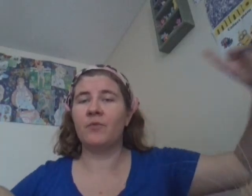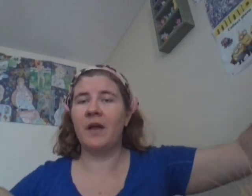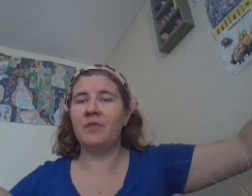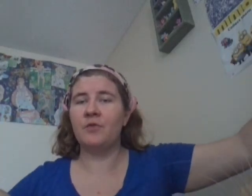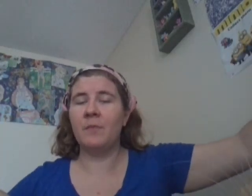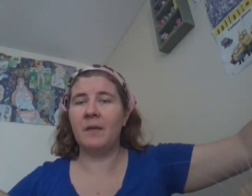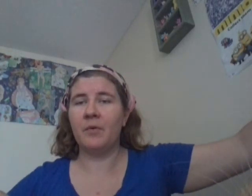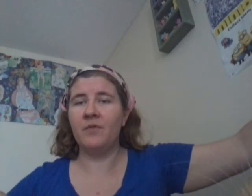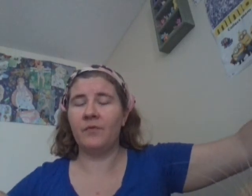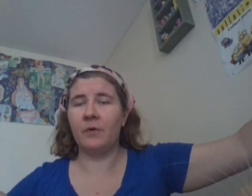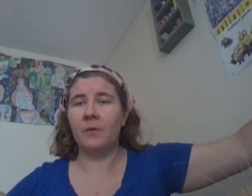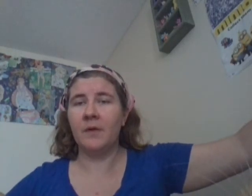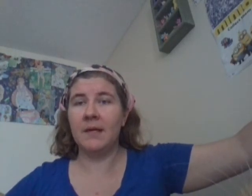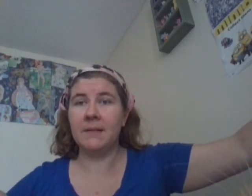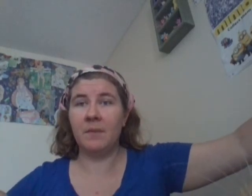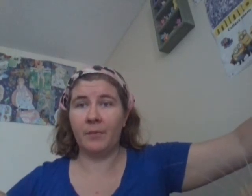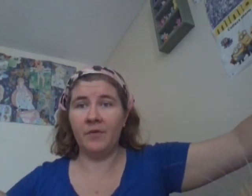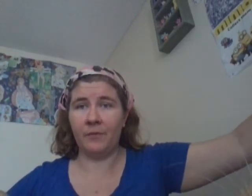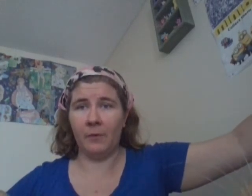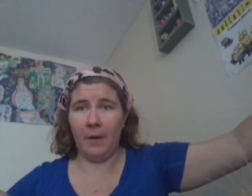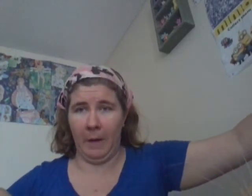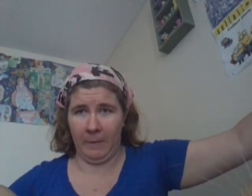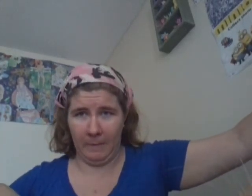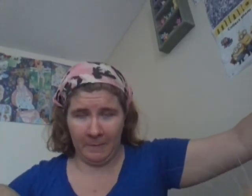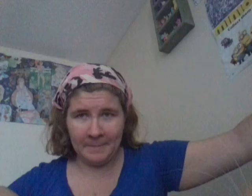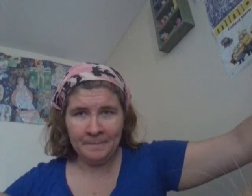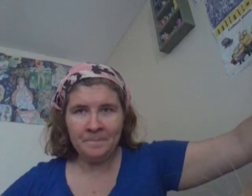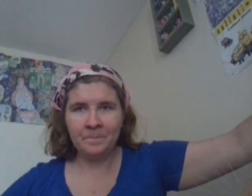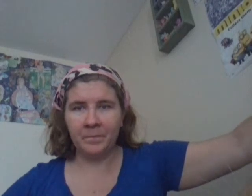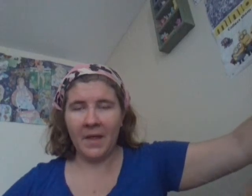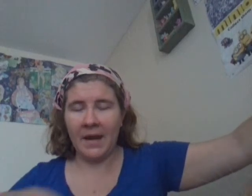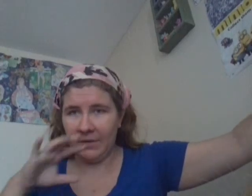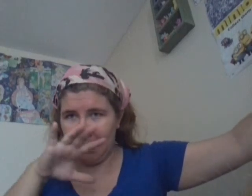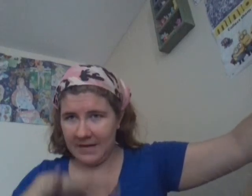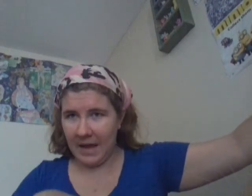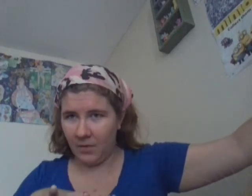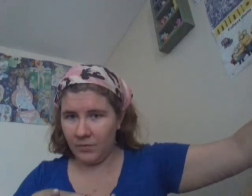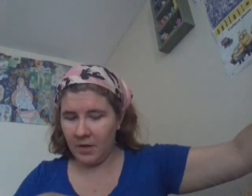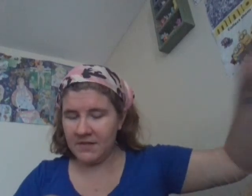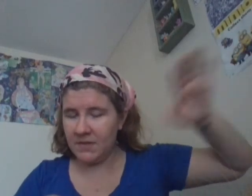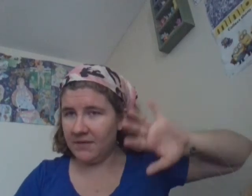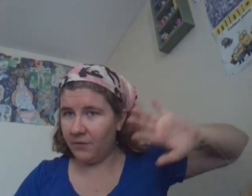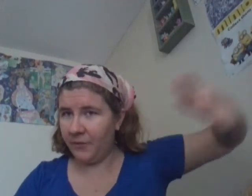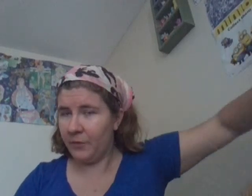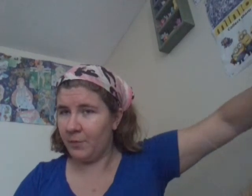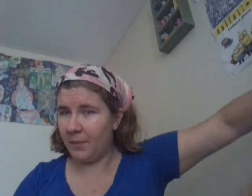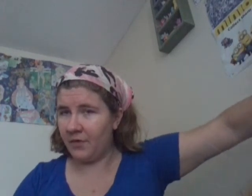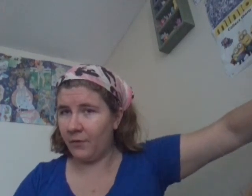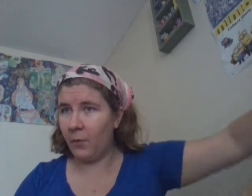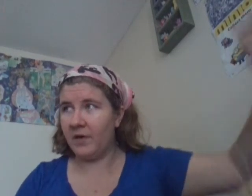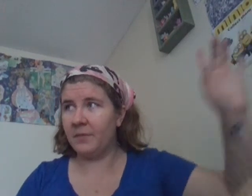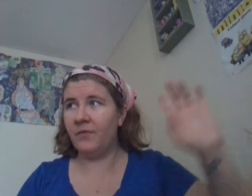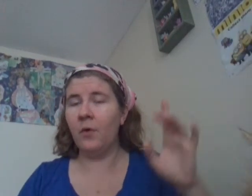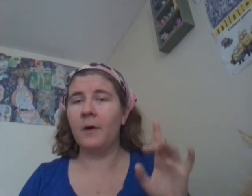that ran through my peripheral is in my peripheral. And I'm looking down so it's even further in my peripheral. Whereas before,